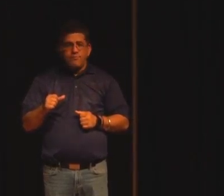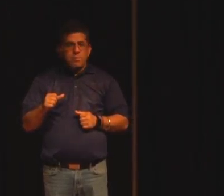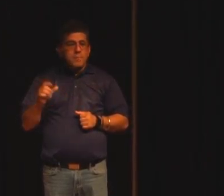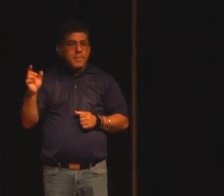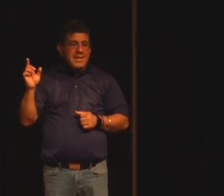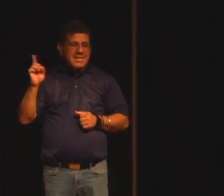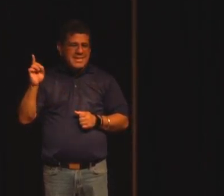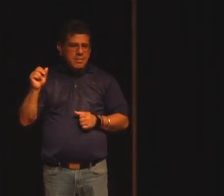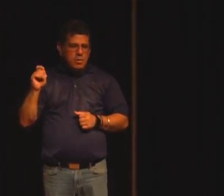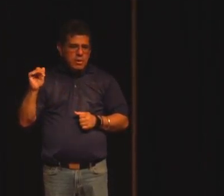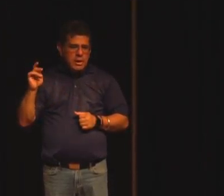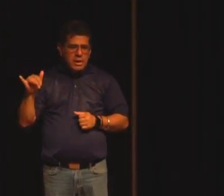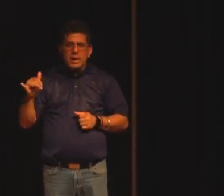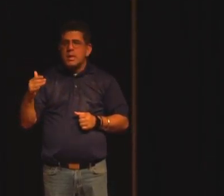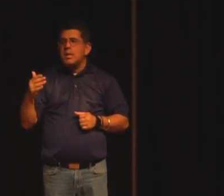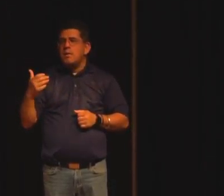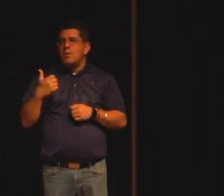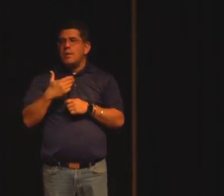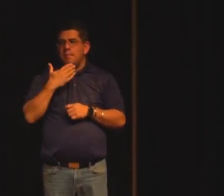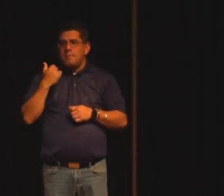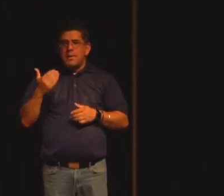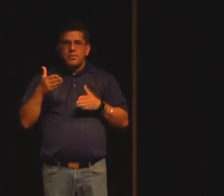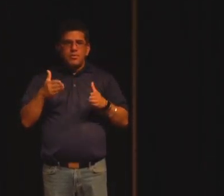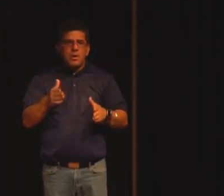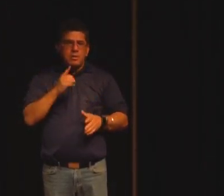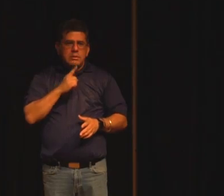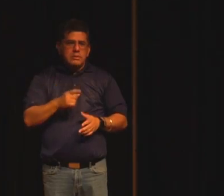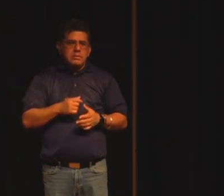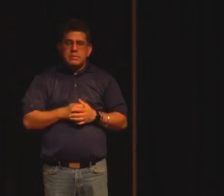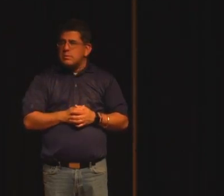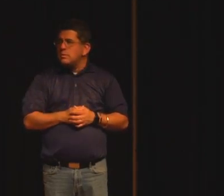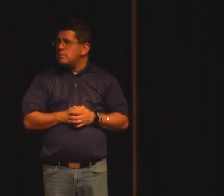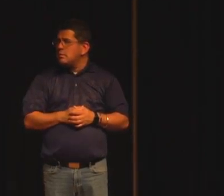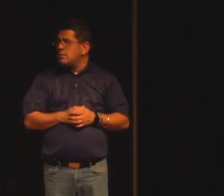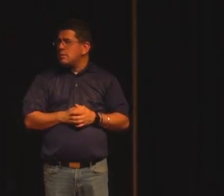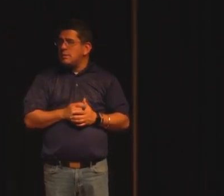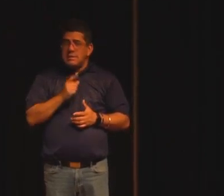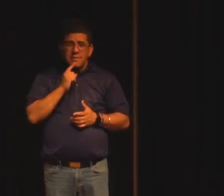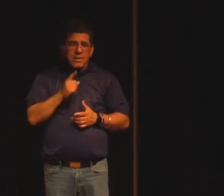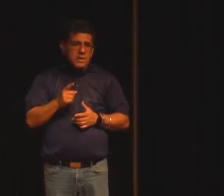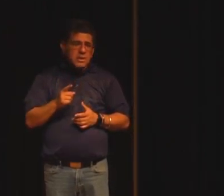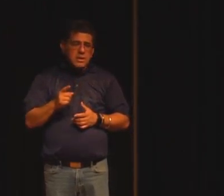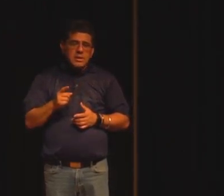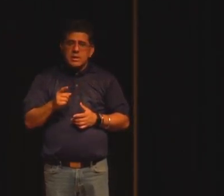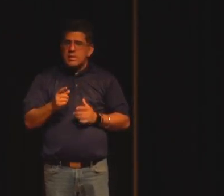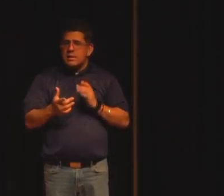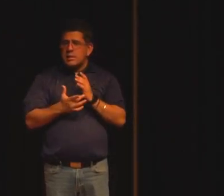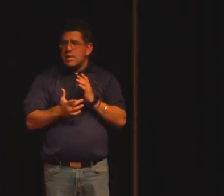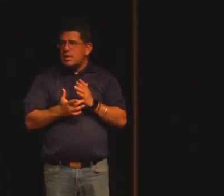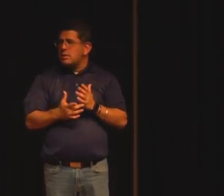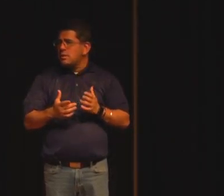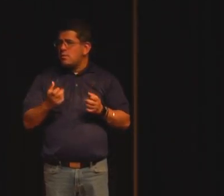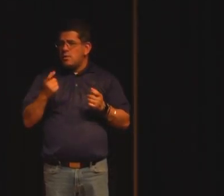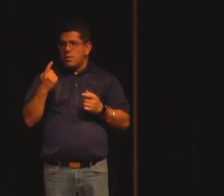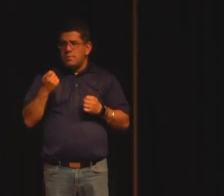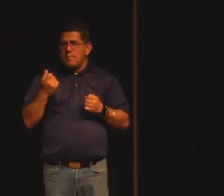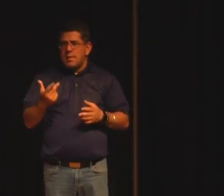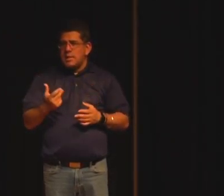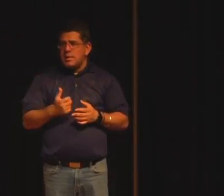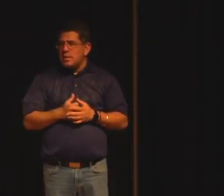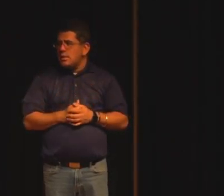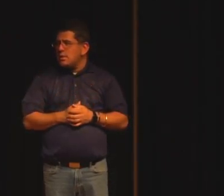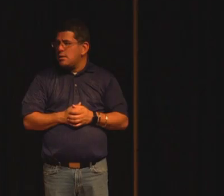democratically, deciding what the best route is. This is definitely a technology and one of many that has